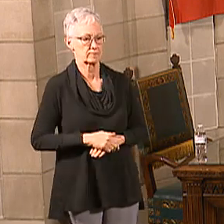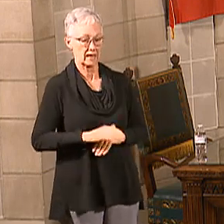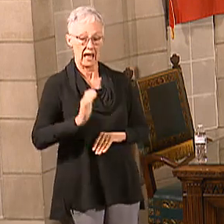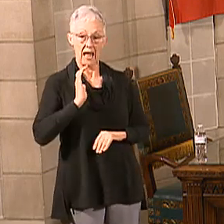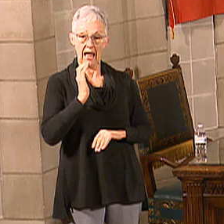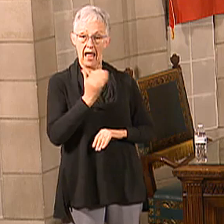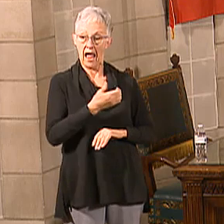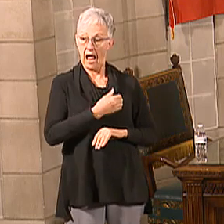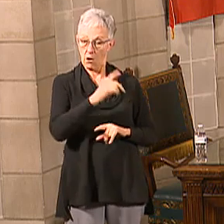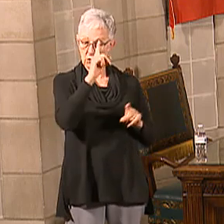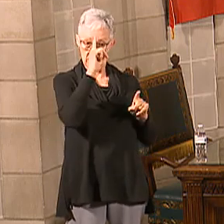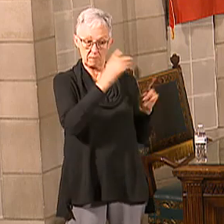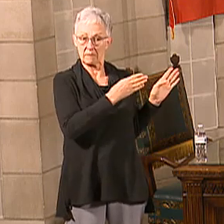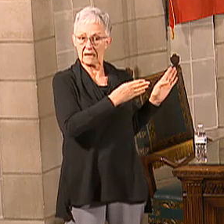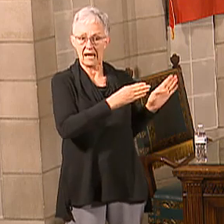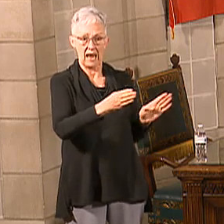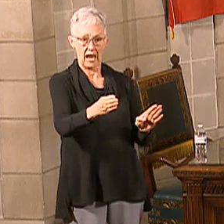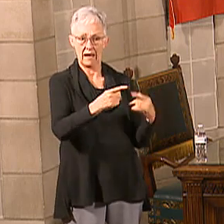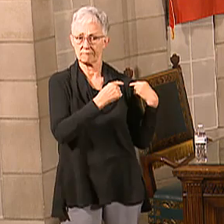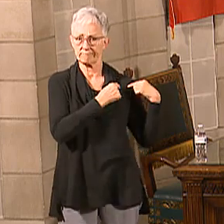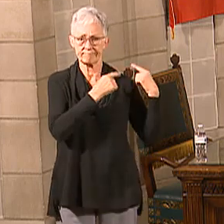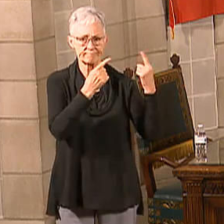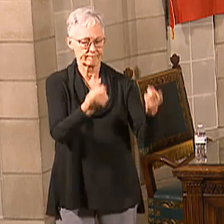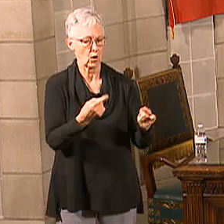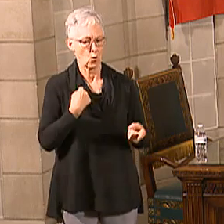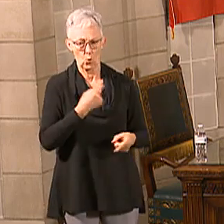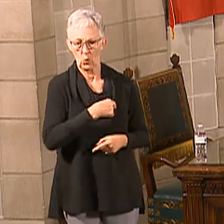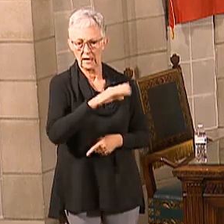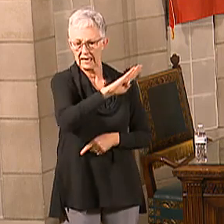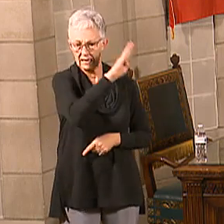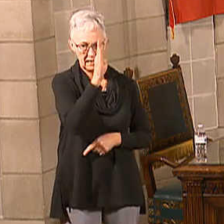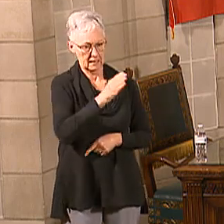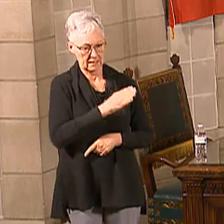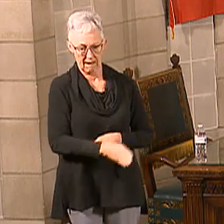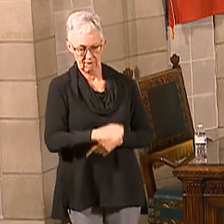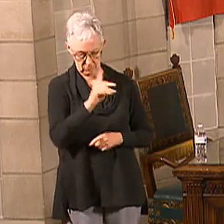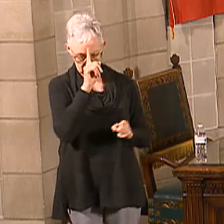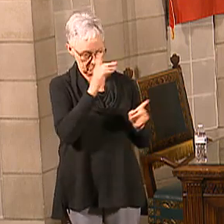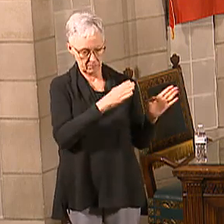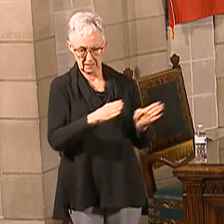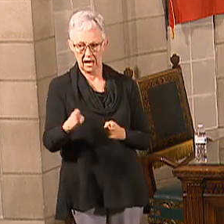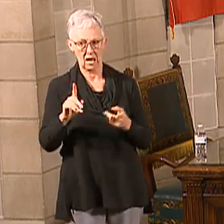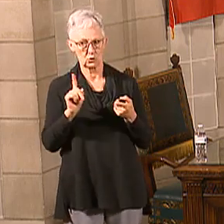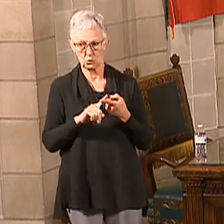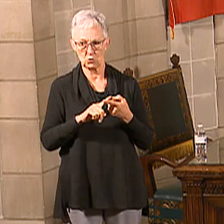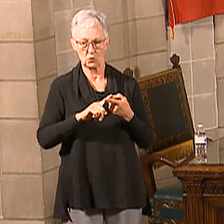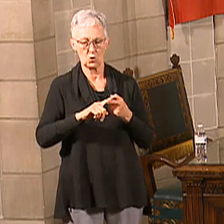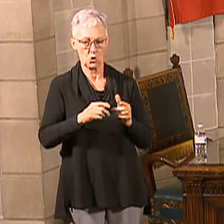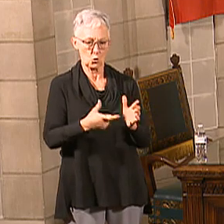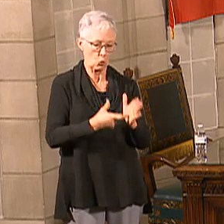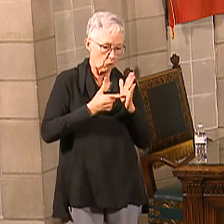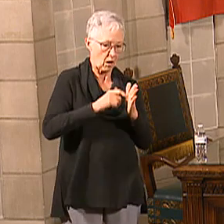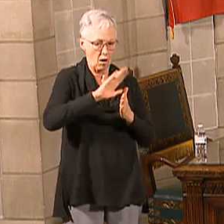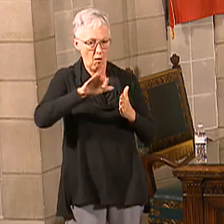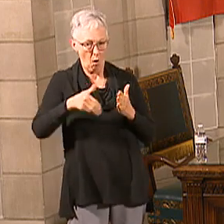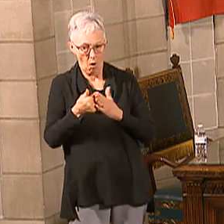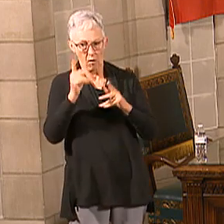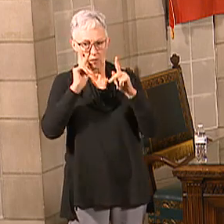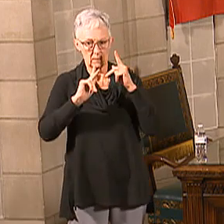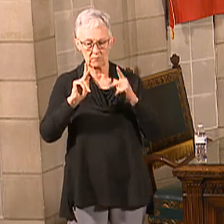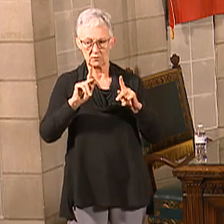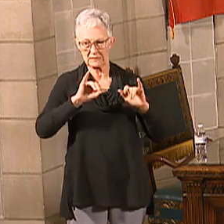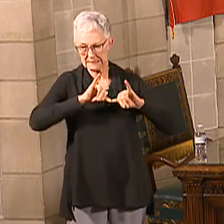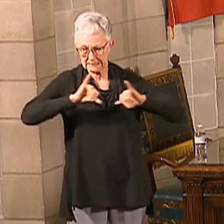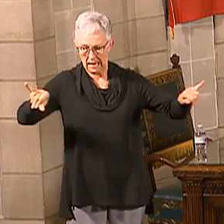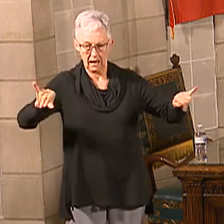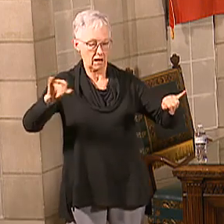home, which means basically everybody stay home and you close down all your businesses. Our plan doesn't call for that because we're a different state than states